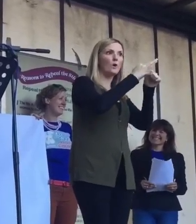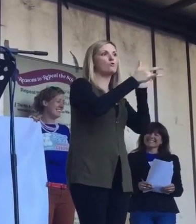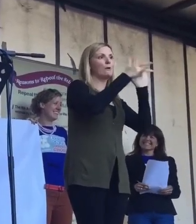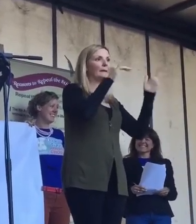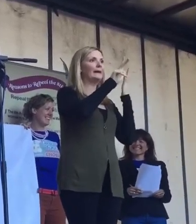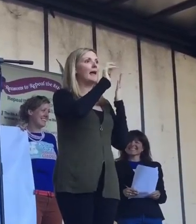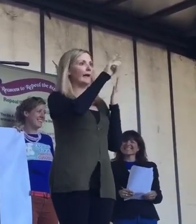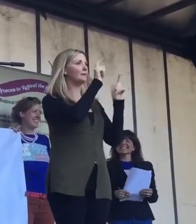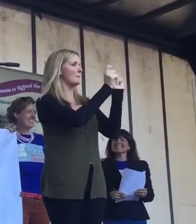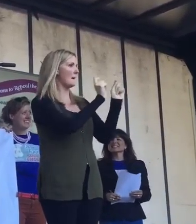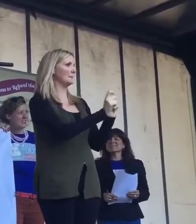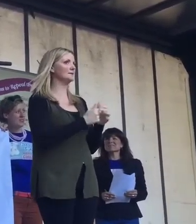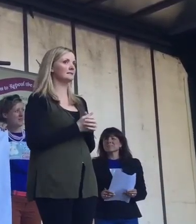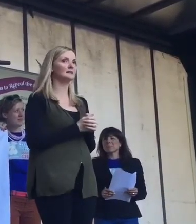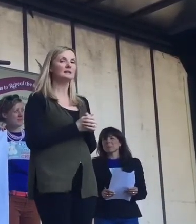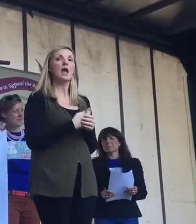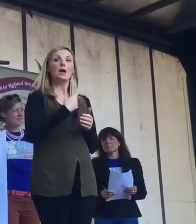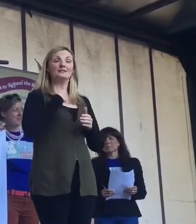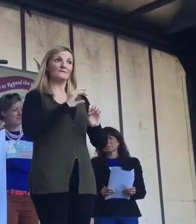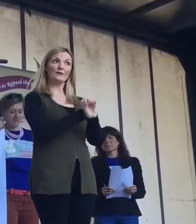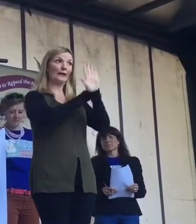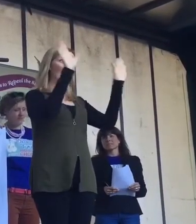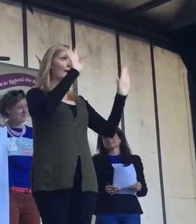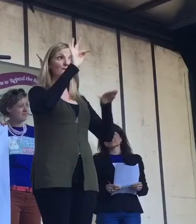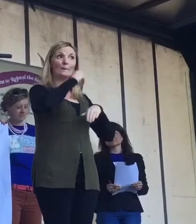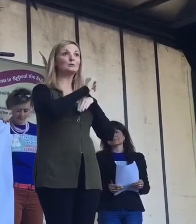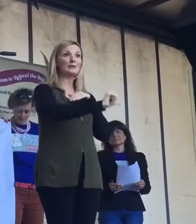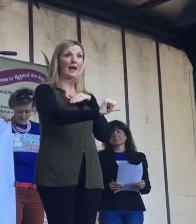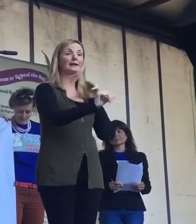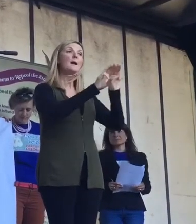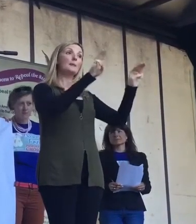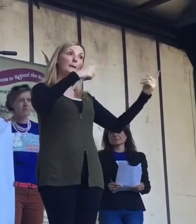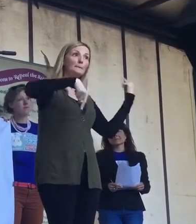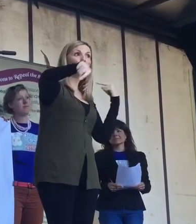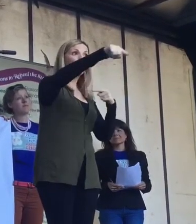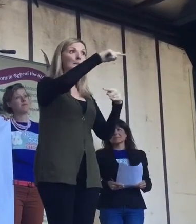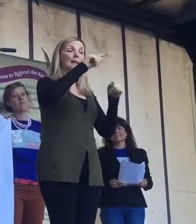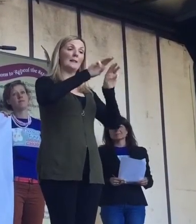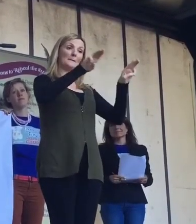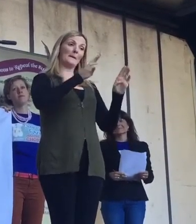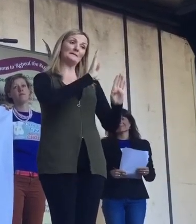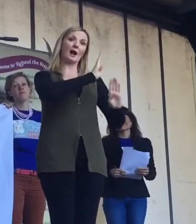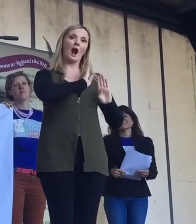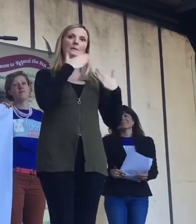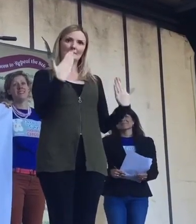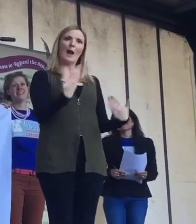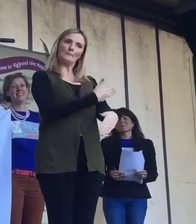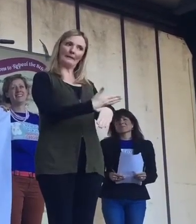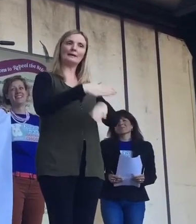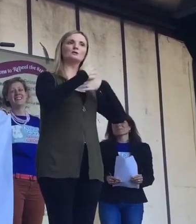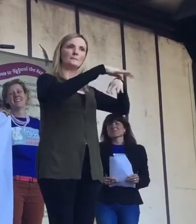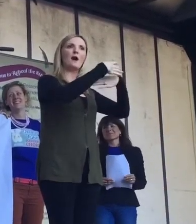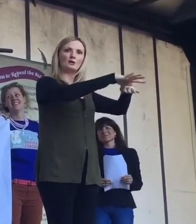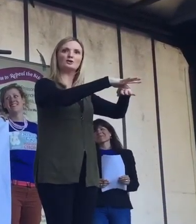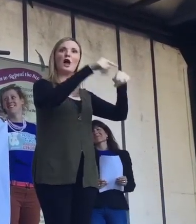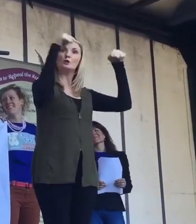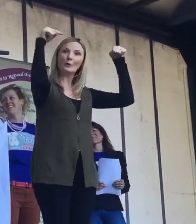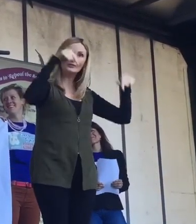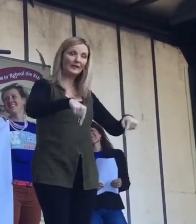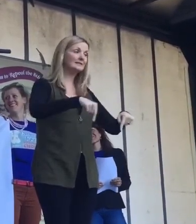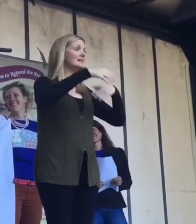8th Amendment. It's quite clear from today that the People's Army is on the march. This is